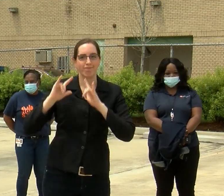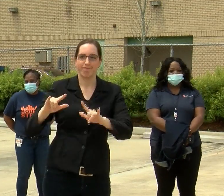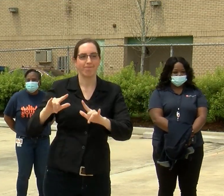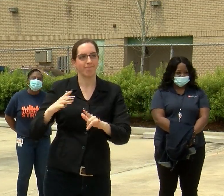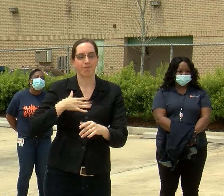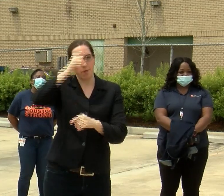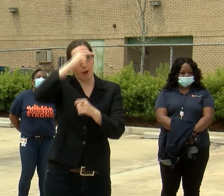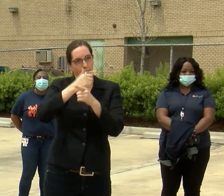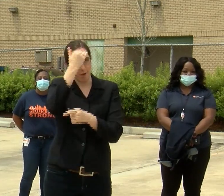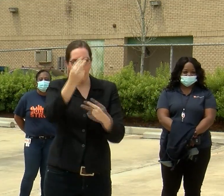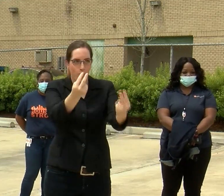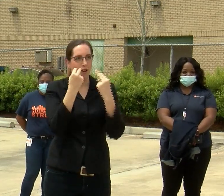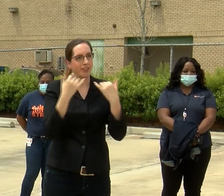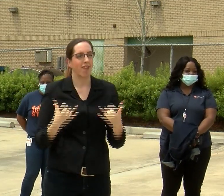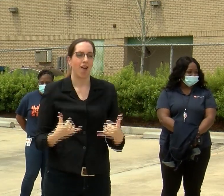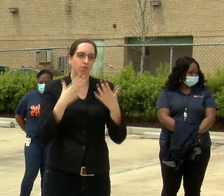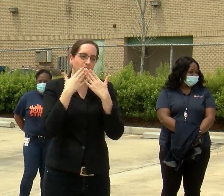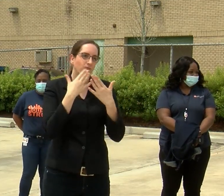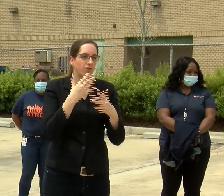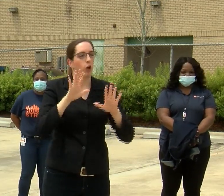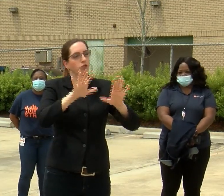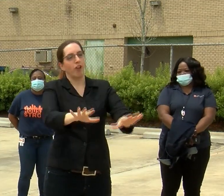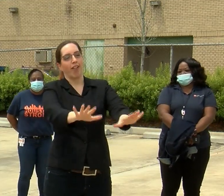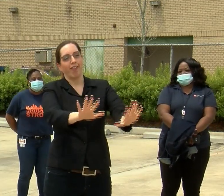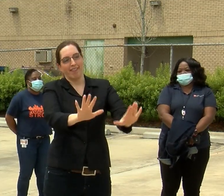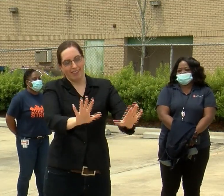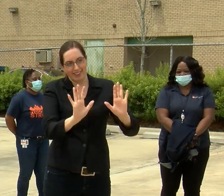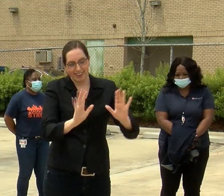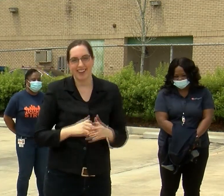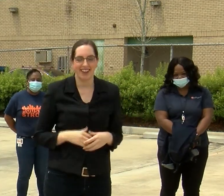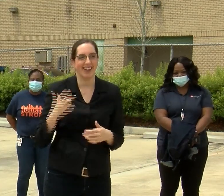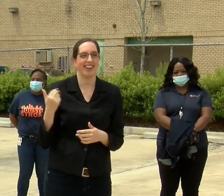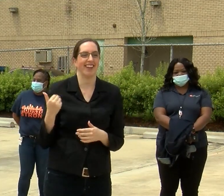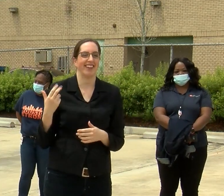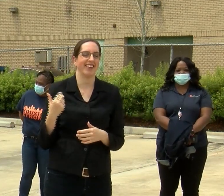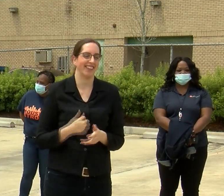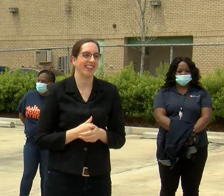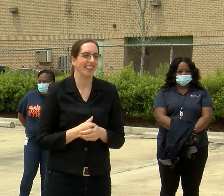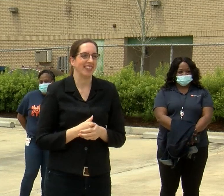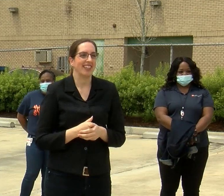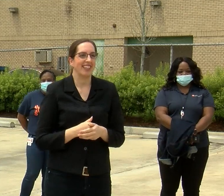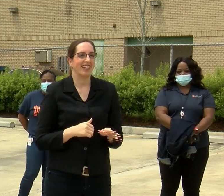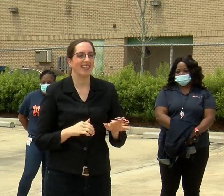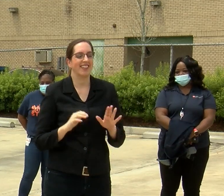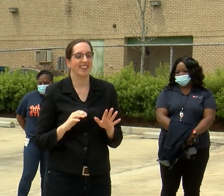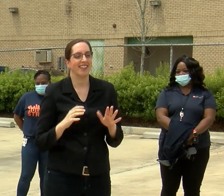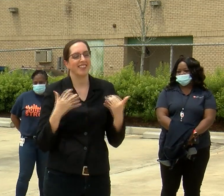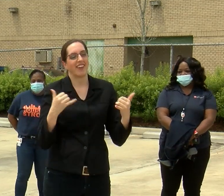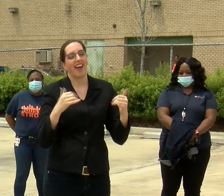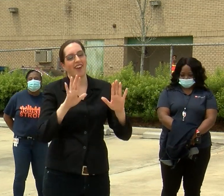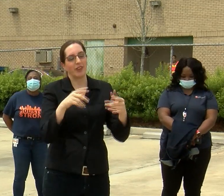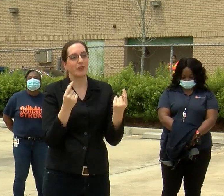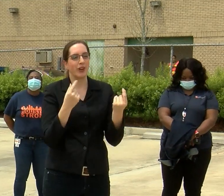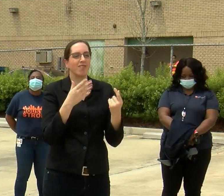you're watching, so chill. At this point, let